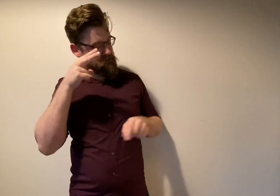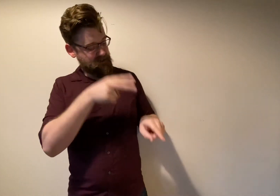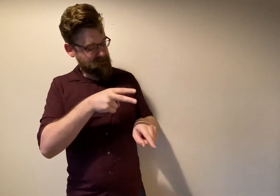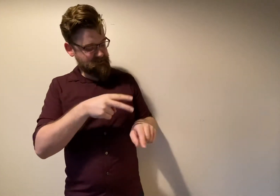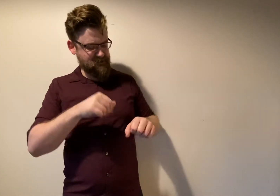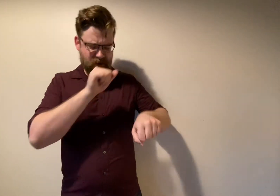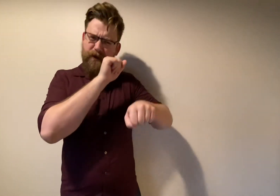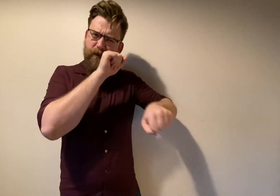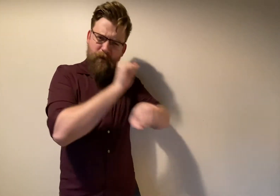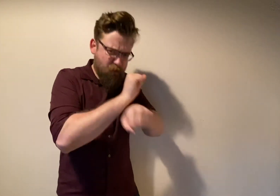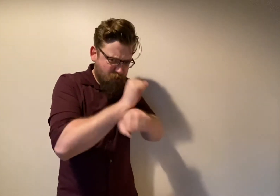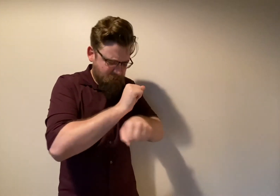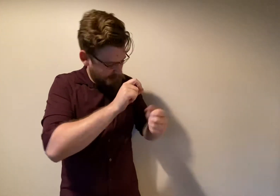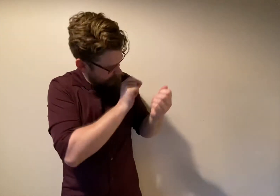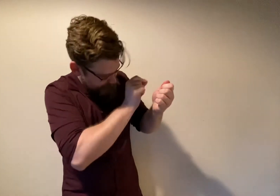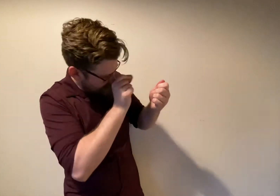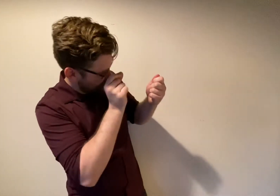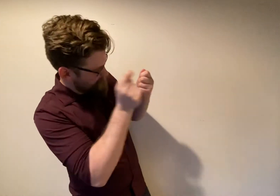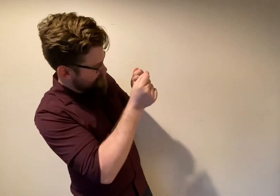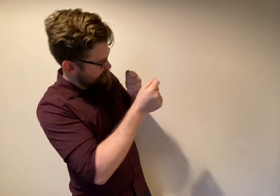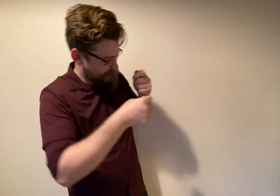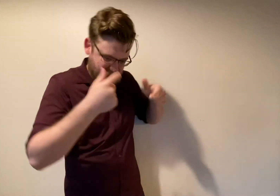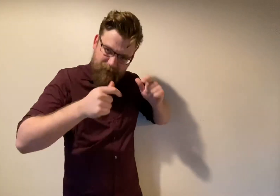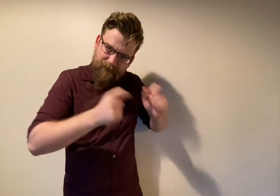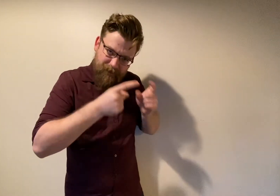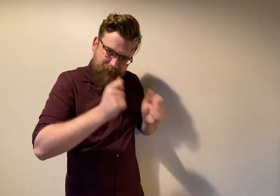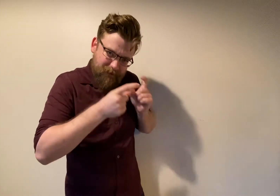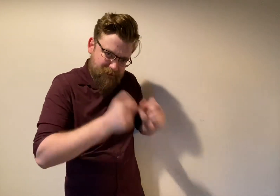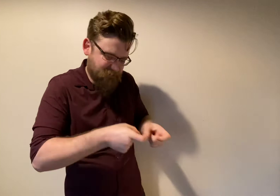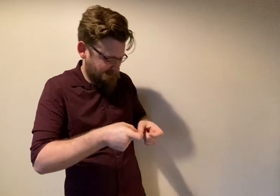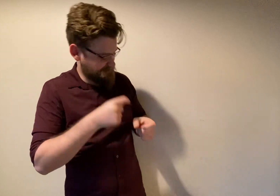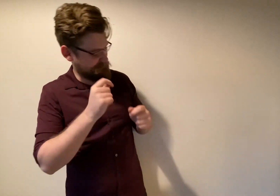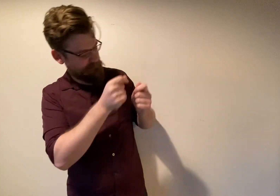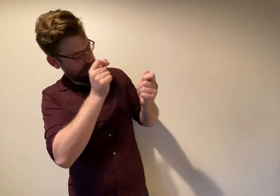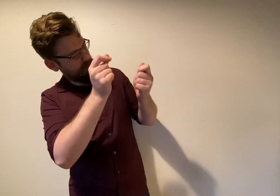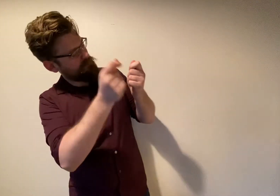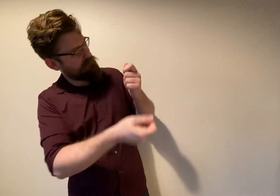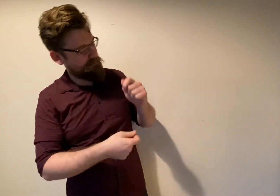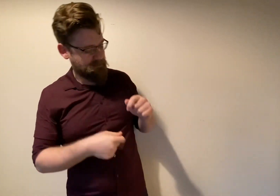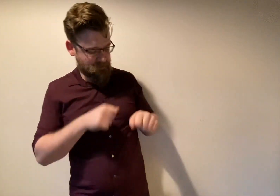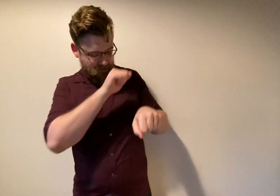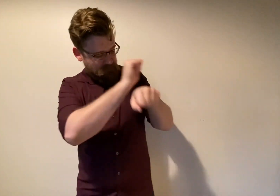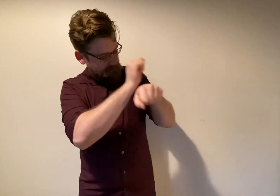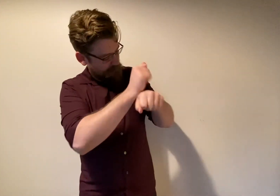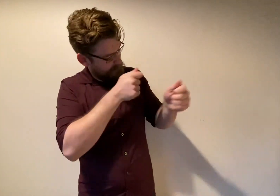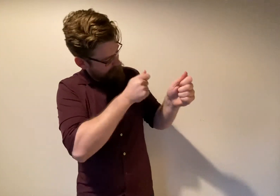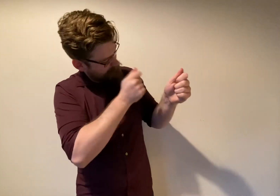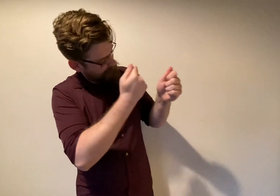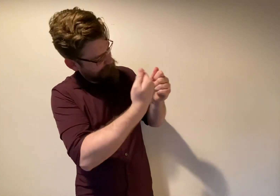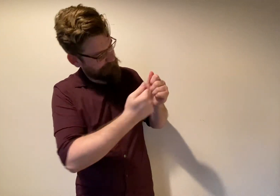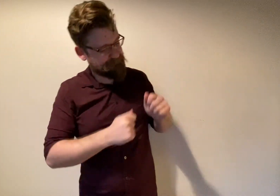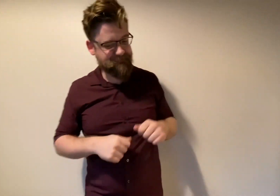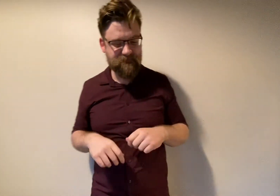them. And on they went until the job was quite done, and the shoes stood ready for use upon the